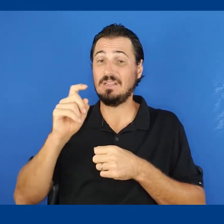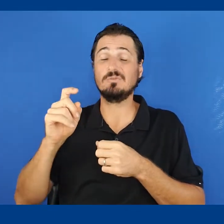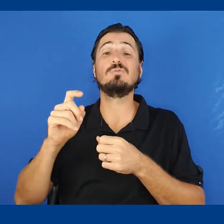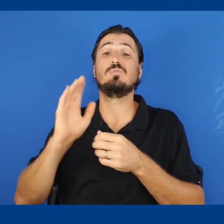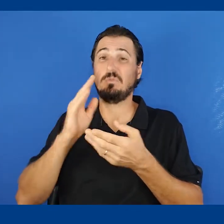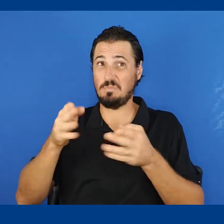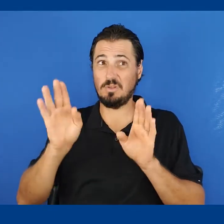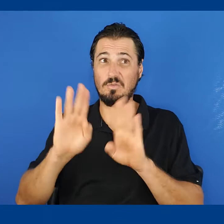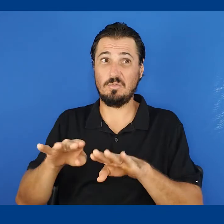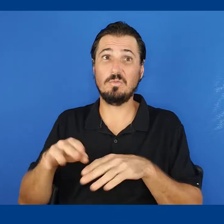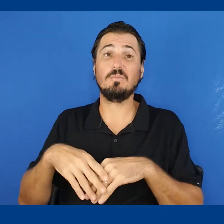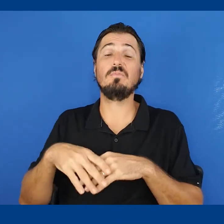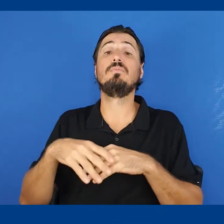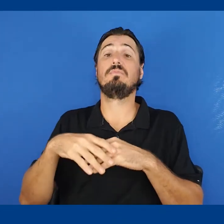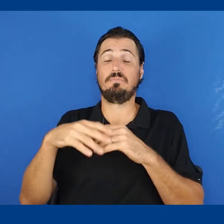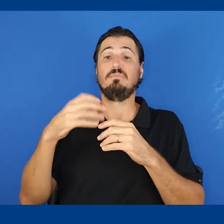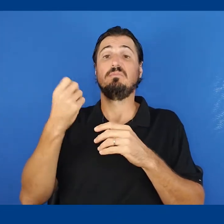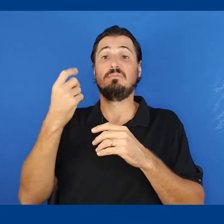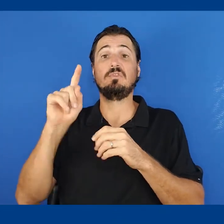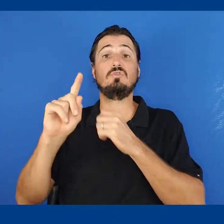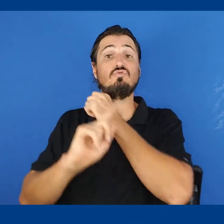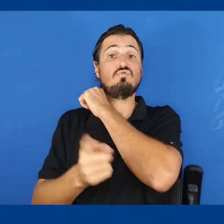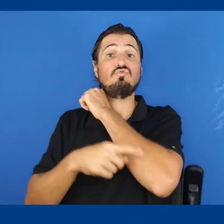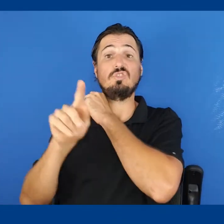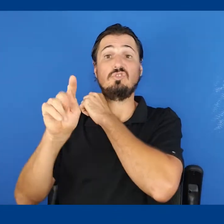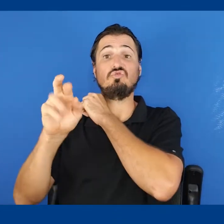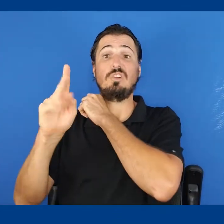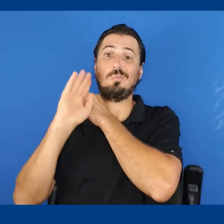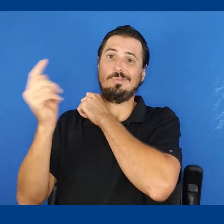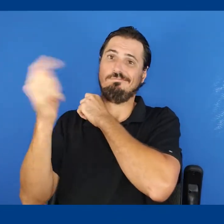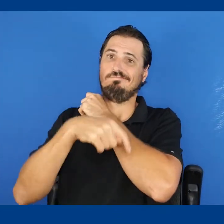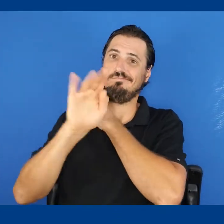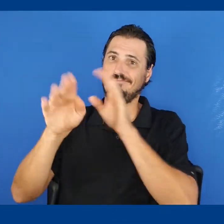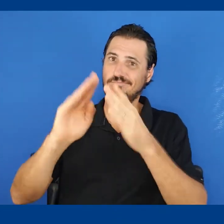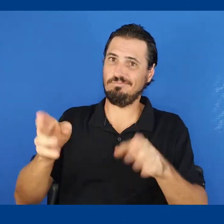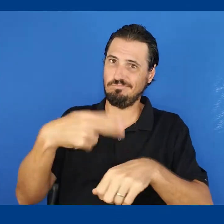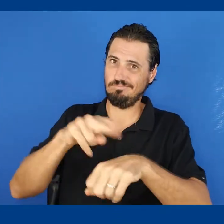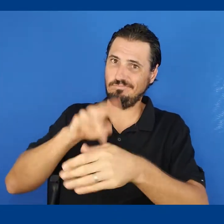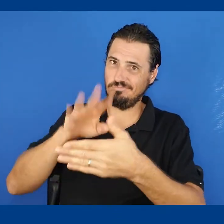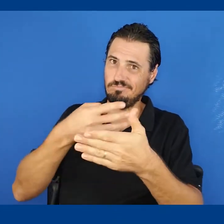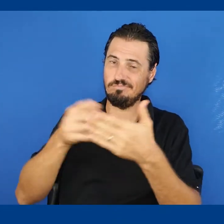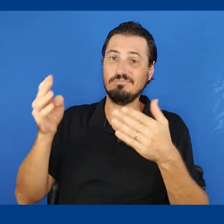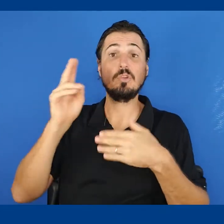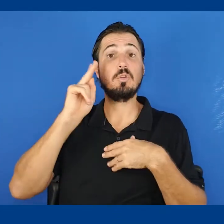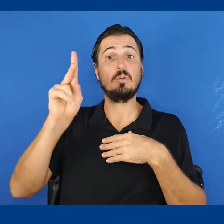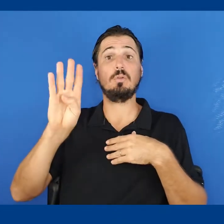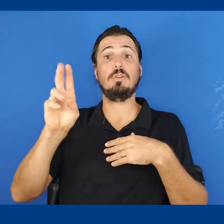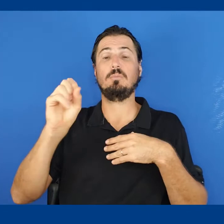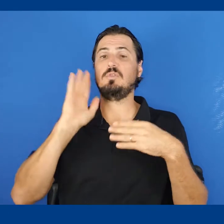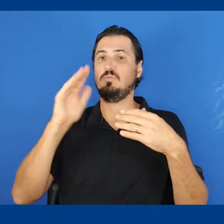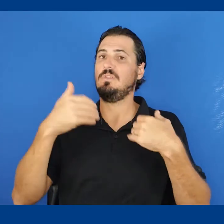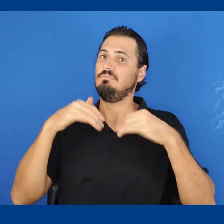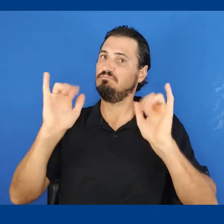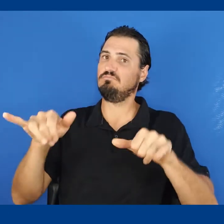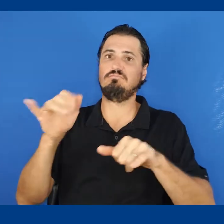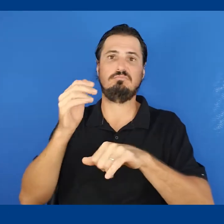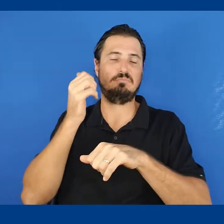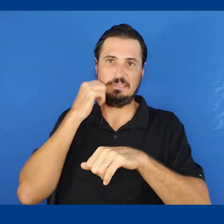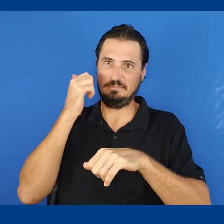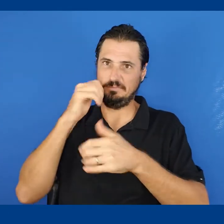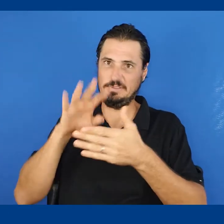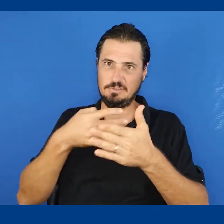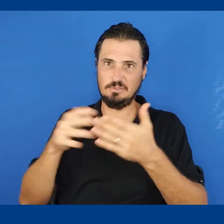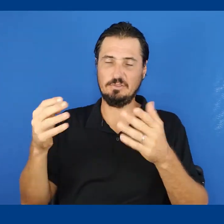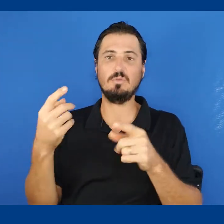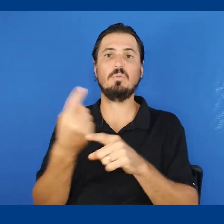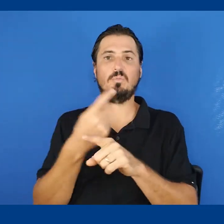The schedule for residential refuse pickup will remain unchanged. The Kauai bus will be operating on its current daily schedule.